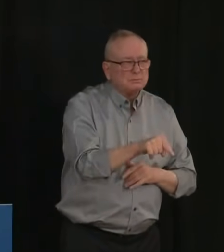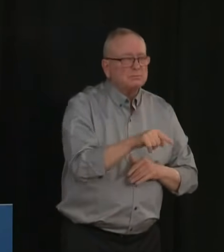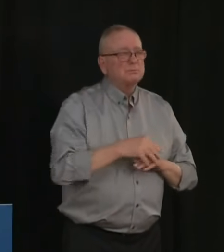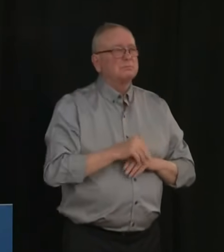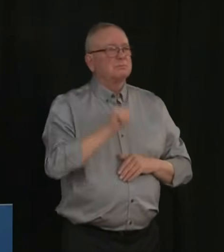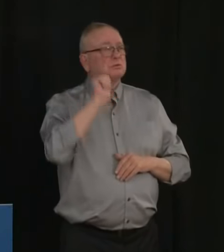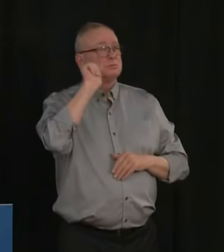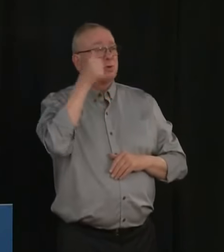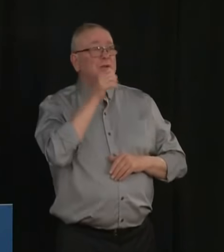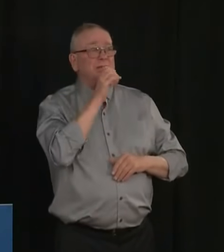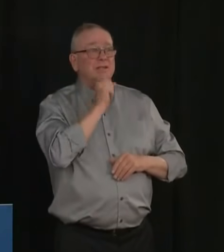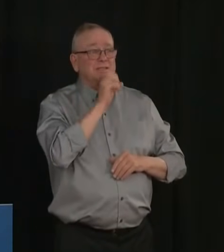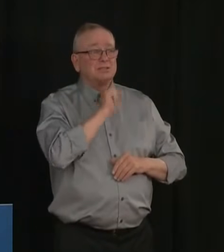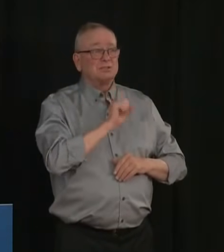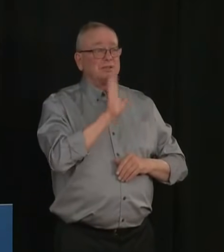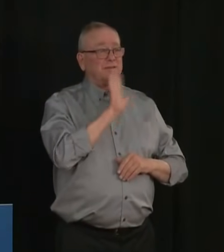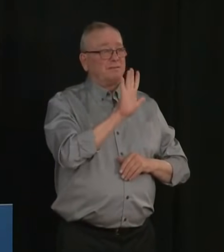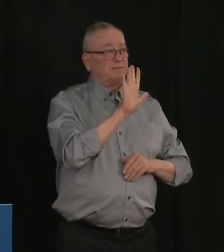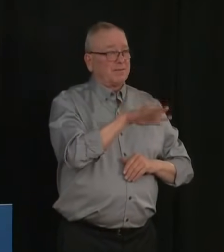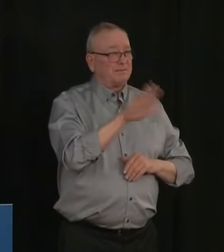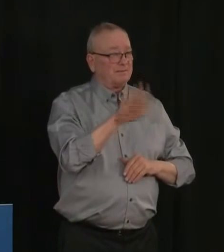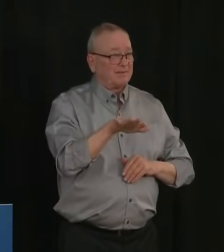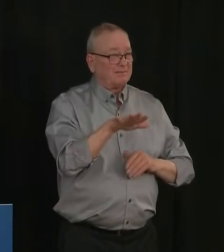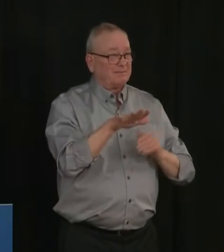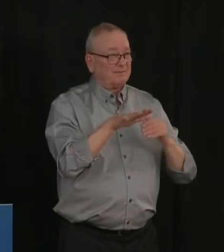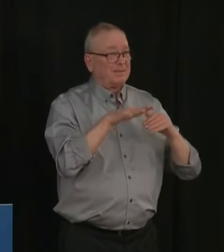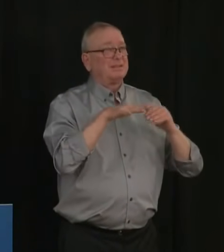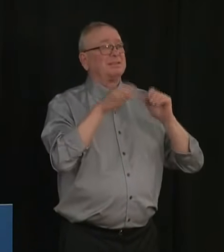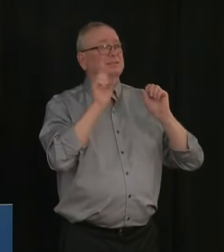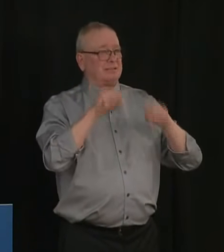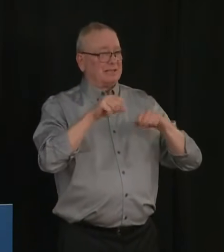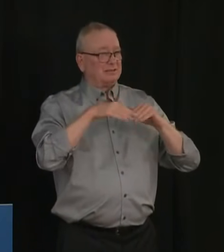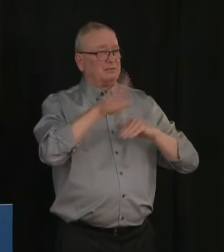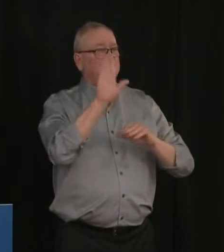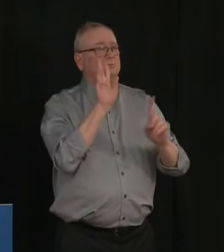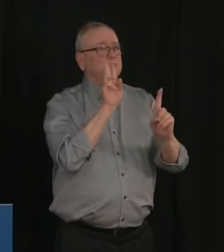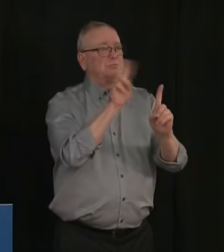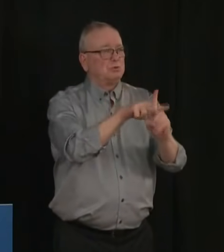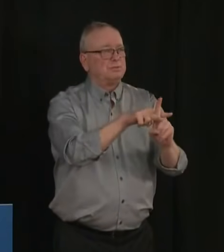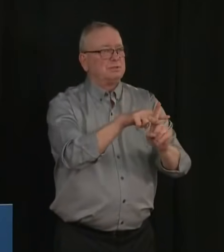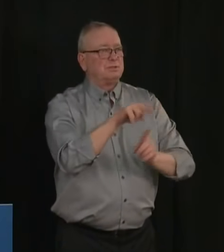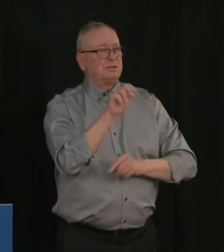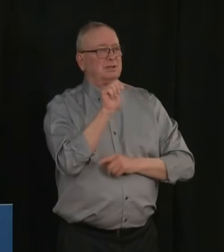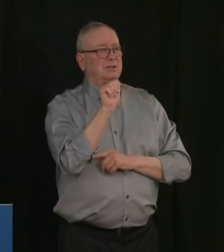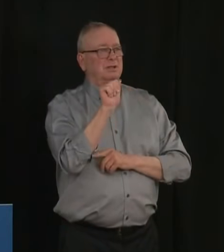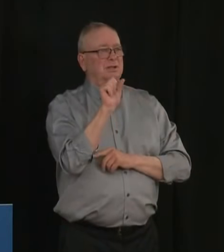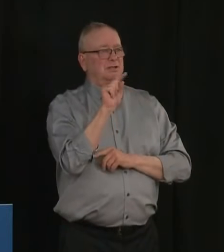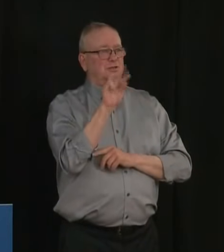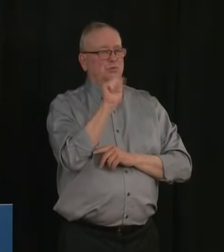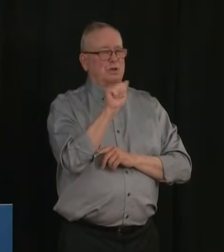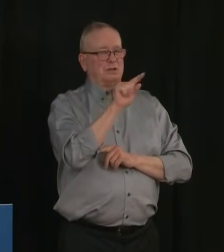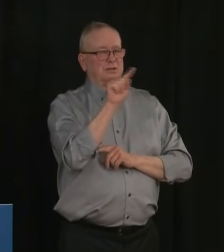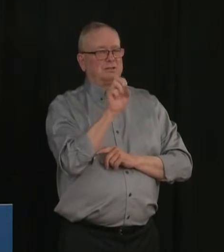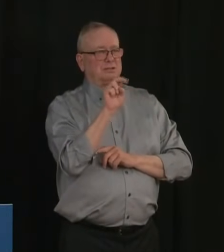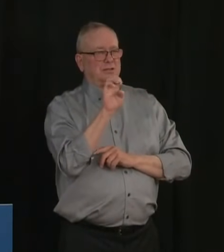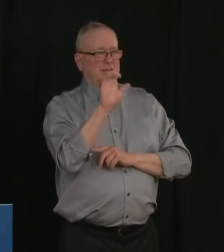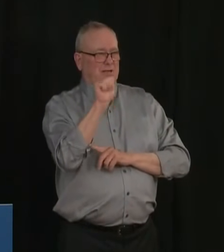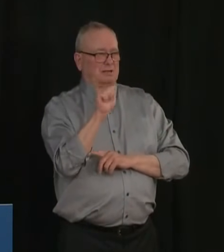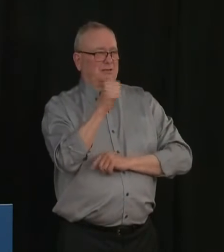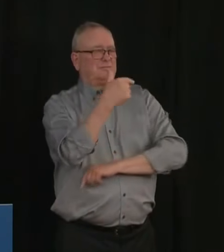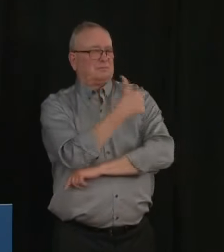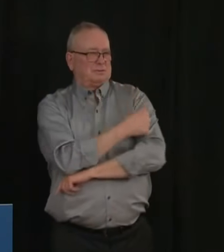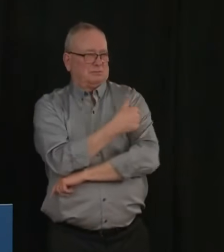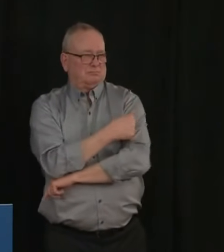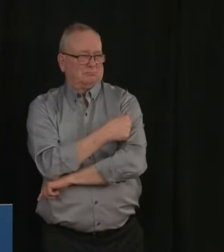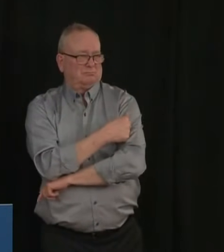book appointments for the AstraZeneca vaccine through Alberta Health Services. Doses of this vaccine will be available at clinics in Edmonton